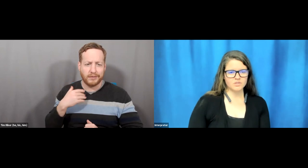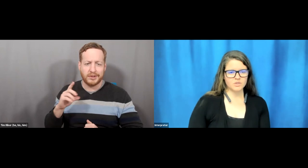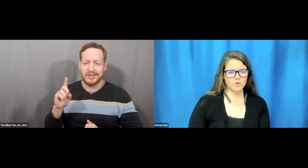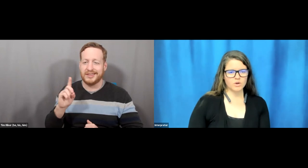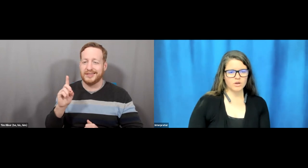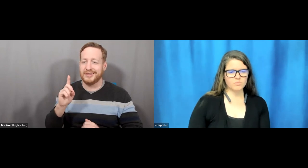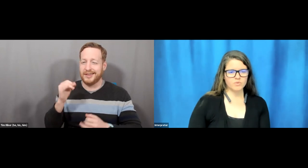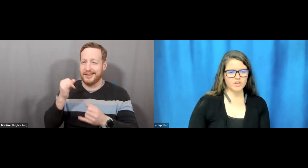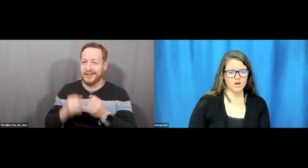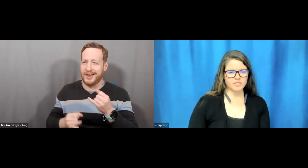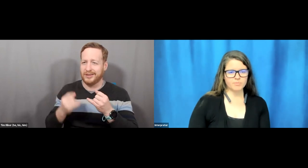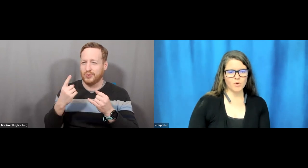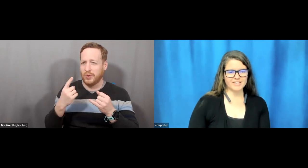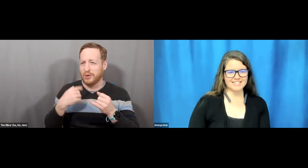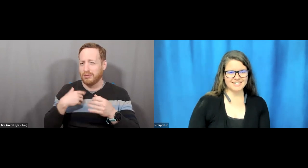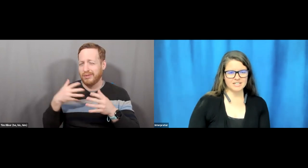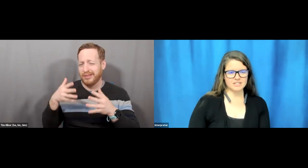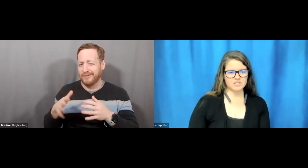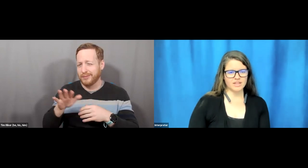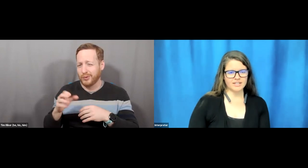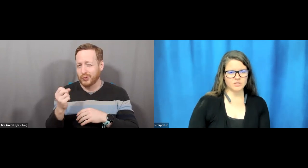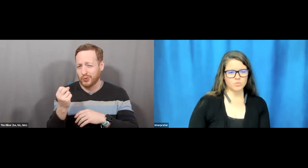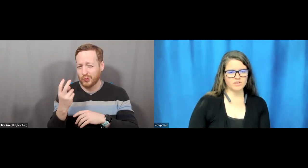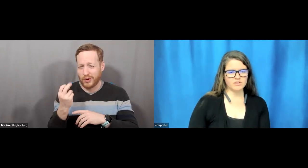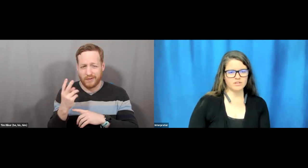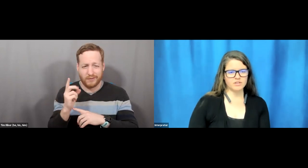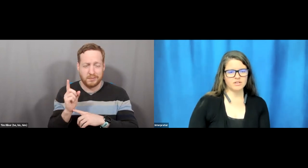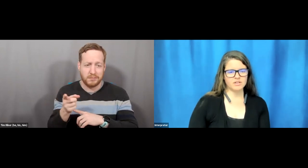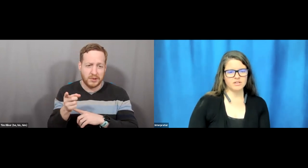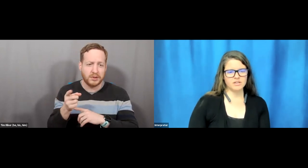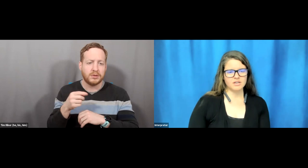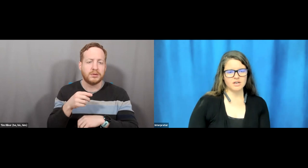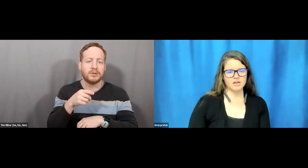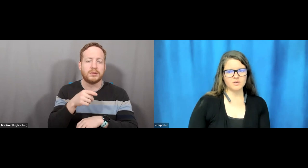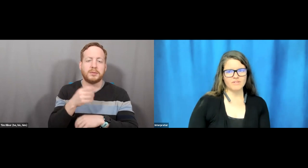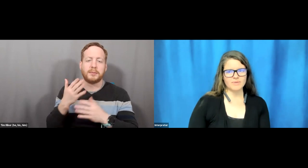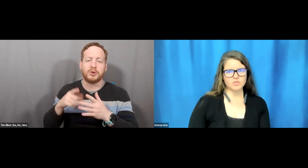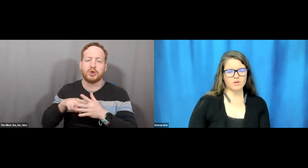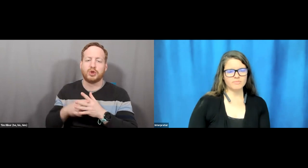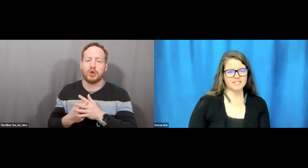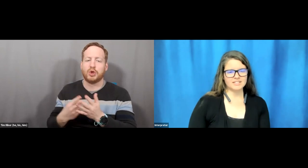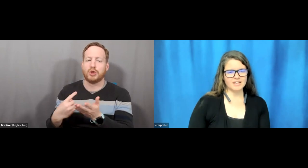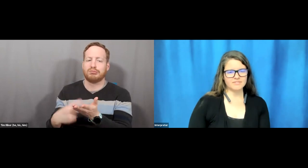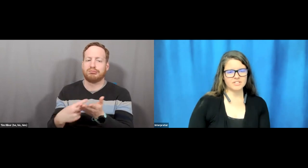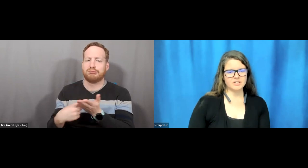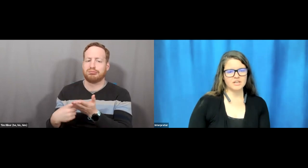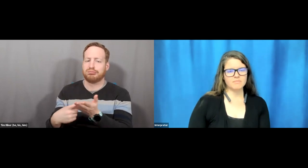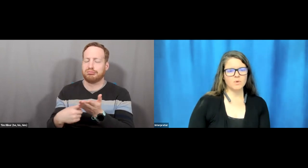So moving on to point D, it's the last one. We have about 12 minutes left, but we